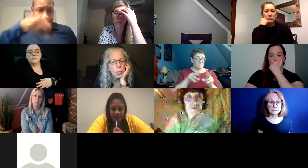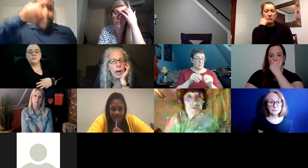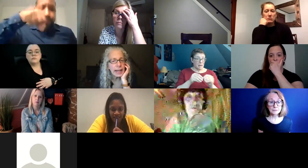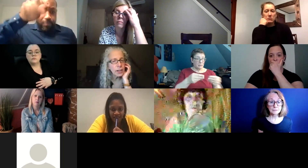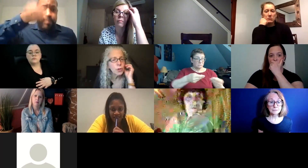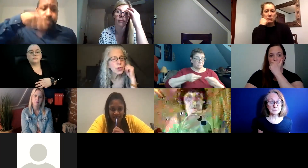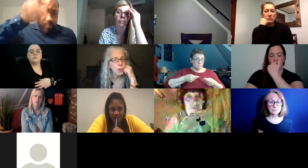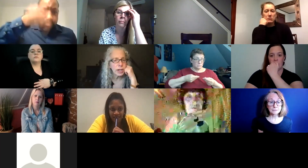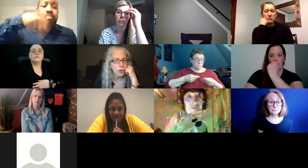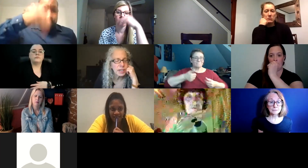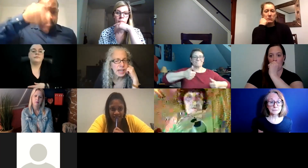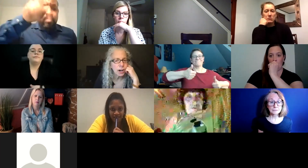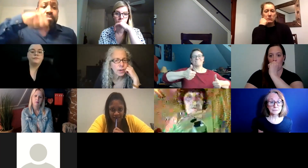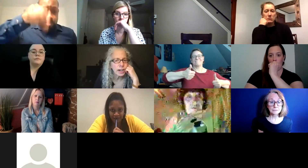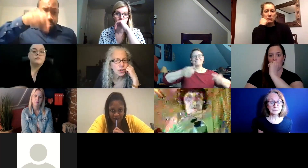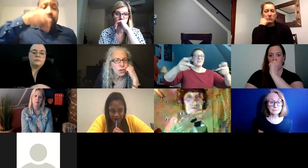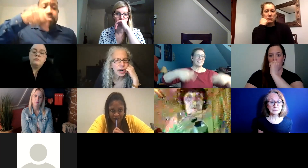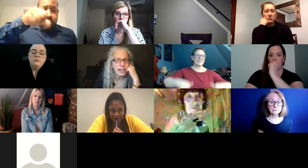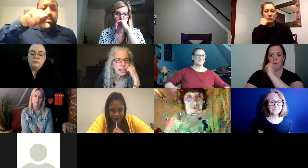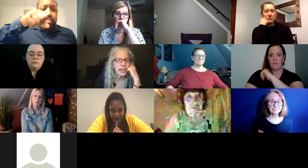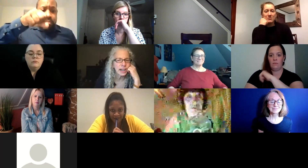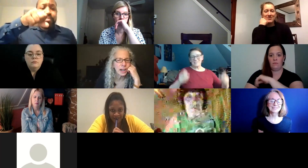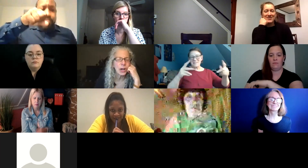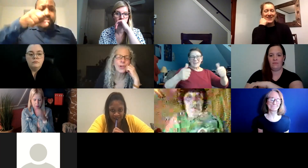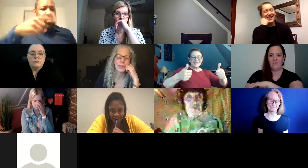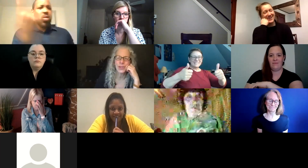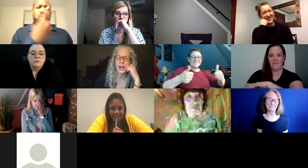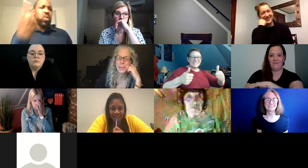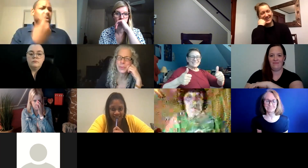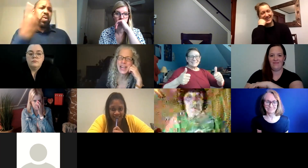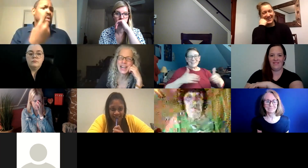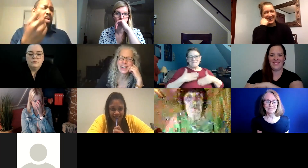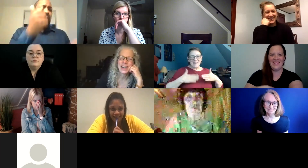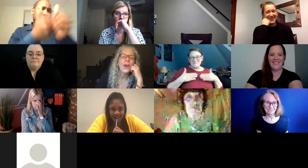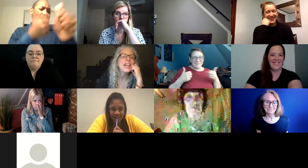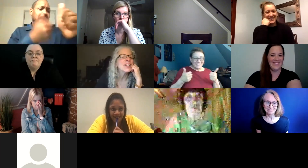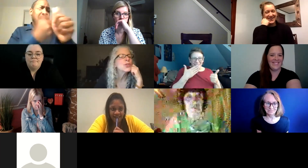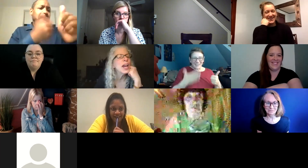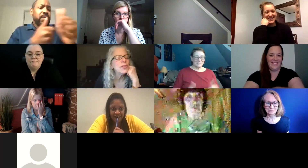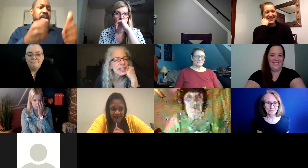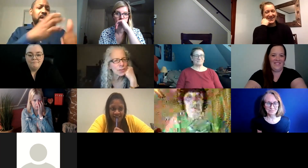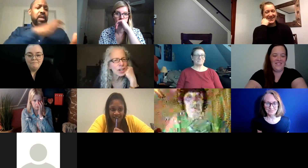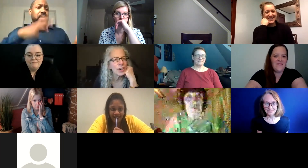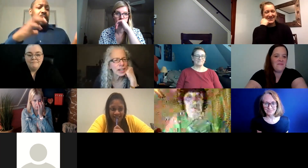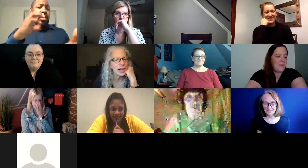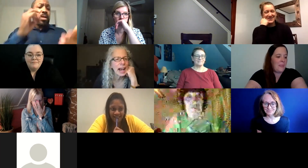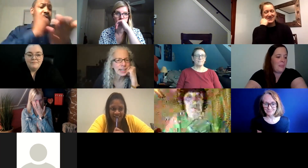I can use the transcript. Is that correct? So that that'll help. Oh, I'm so happy with that. Oh yes, every secretary can access